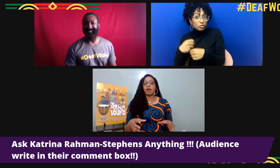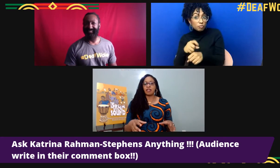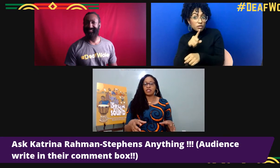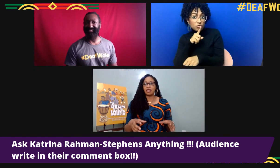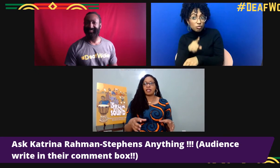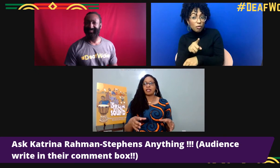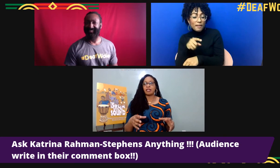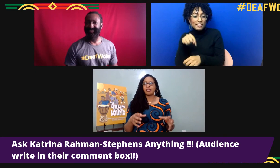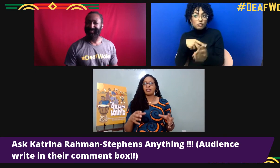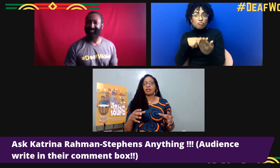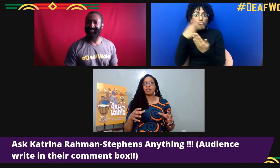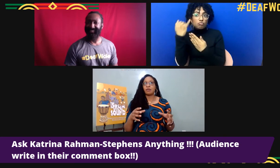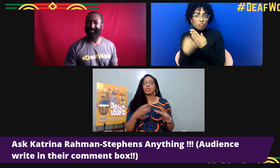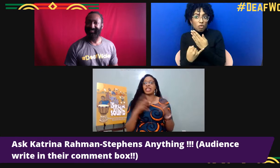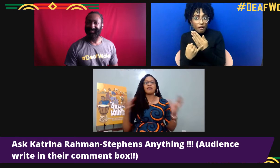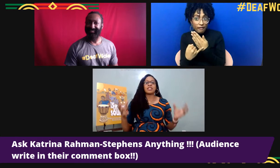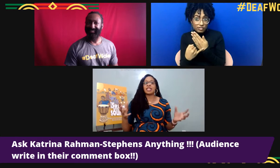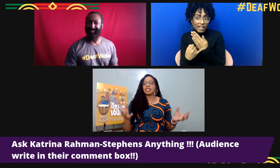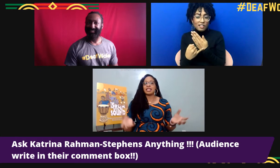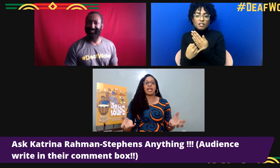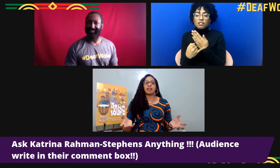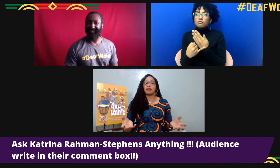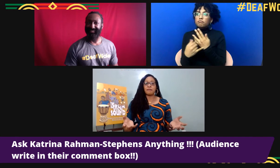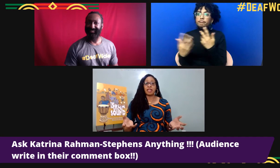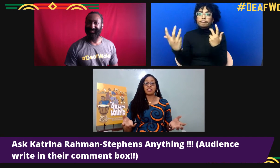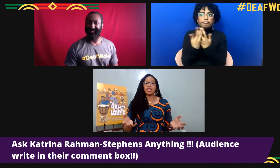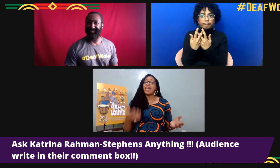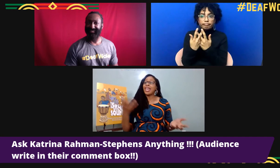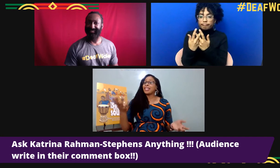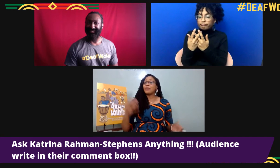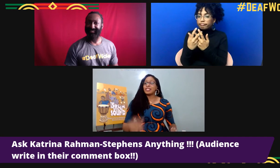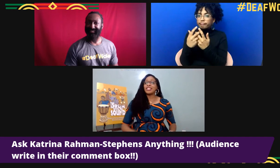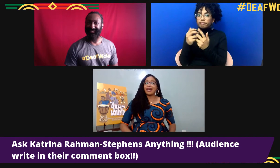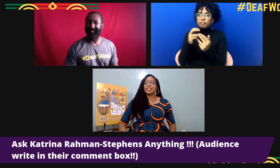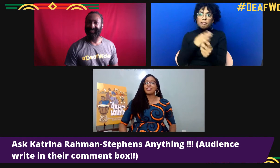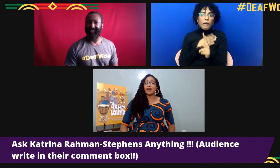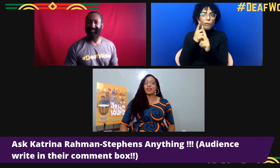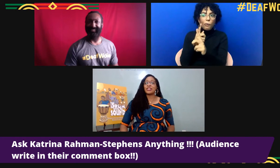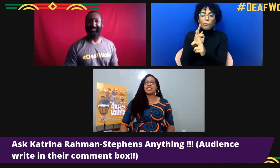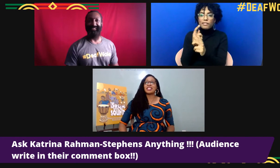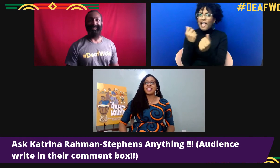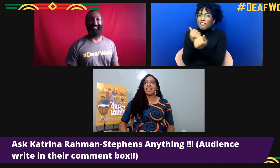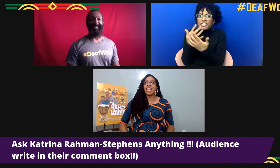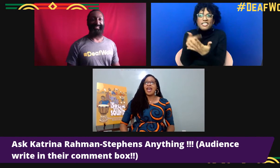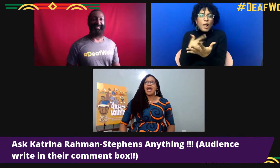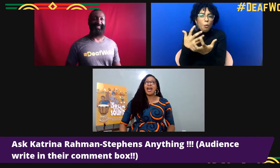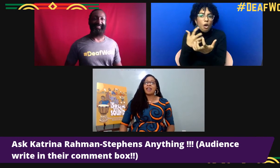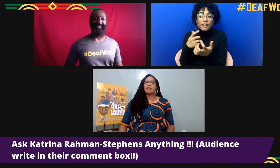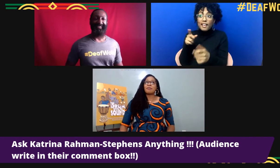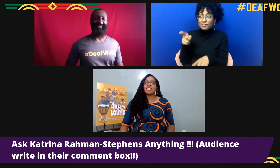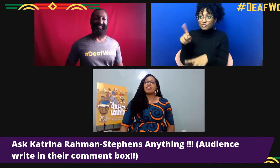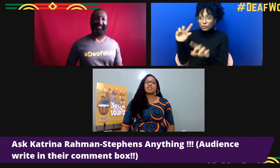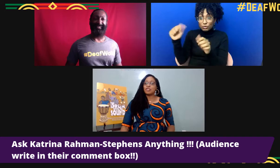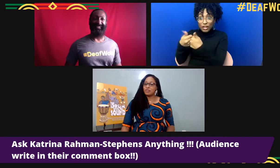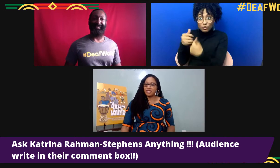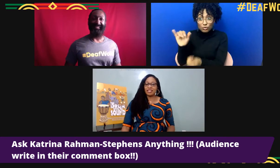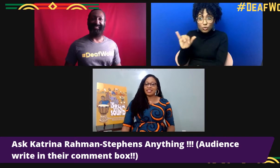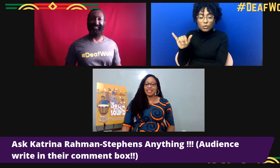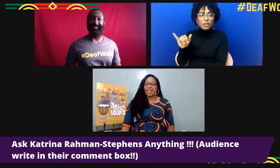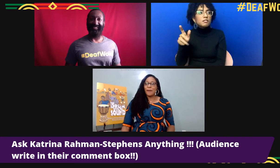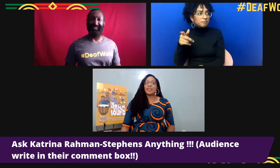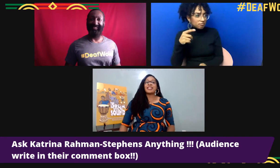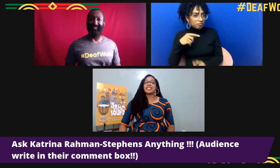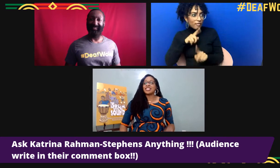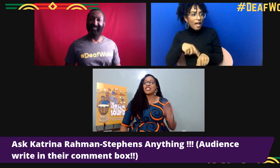this project was everything that I could imagine. And it was a challenge for her. She said, I'm eager to do